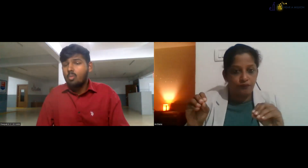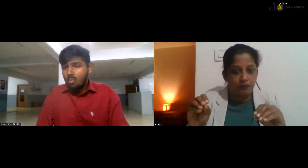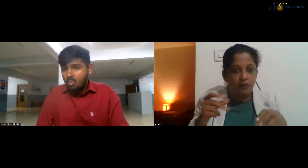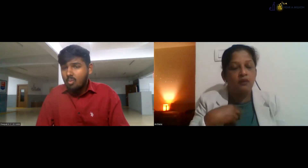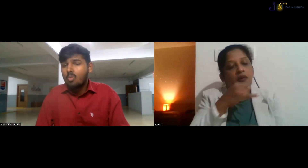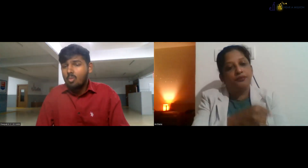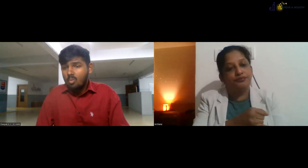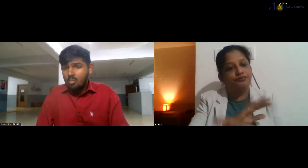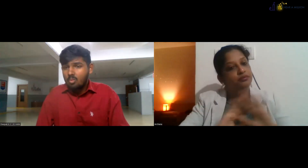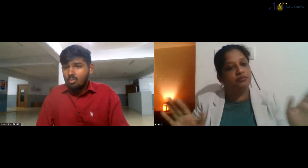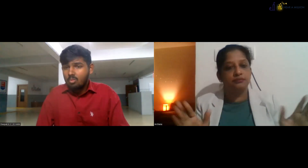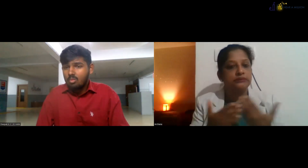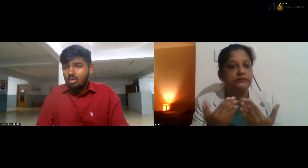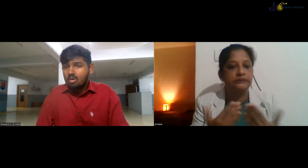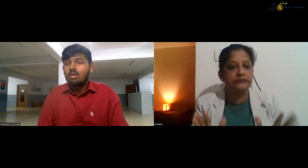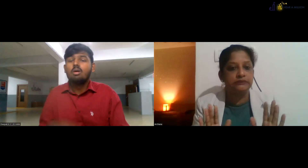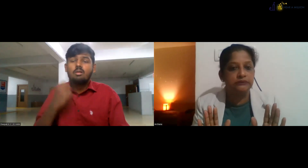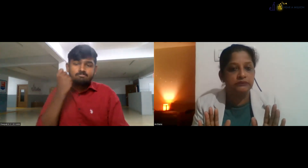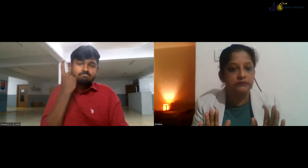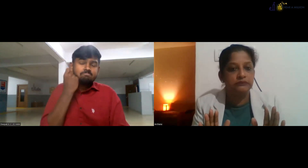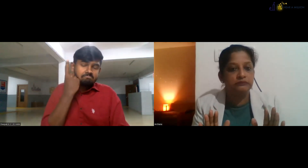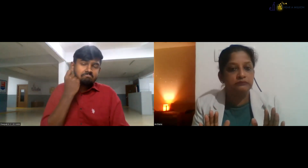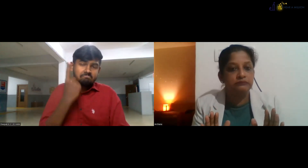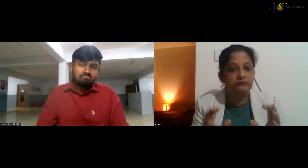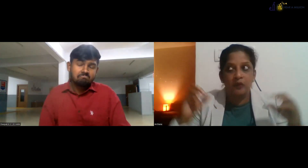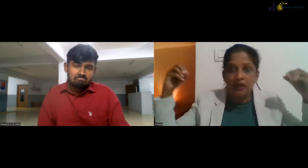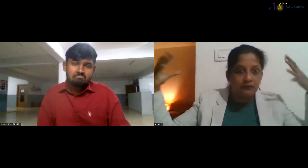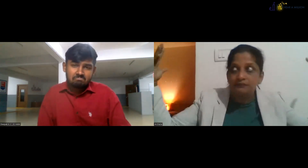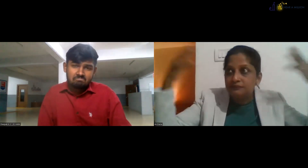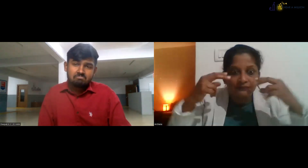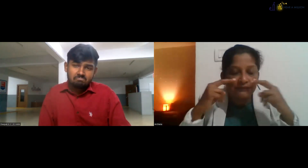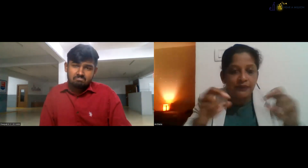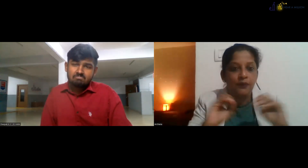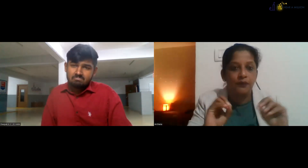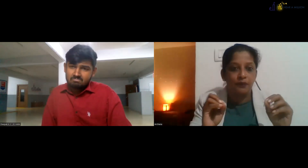I turned off the headlights, and then I be there only.